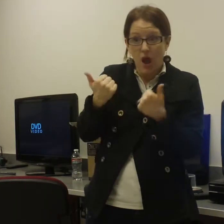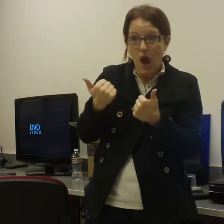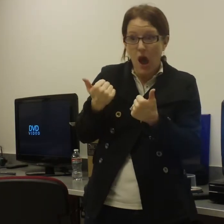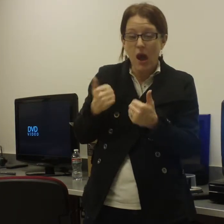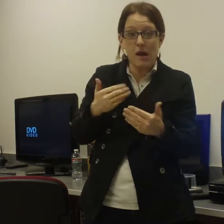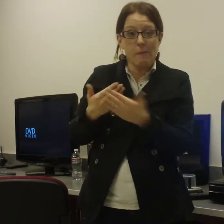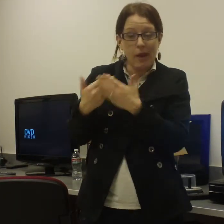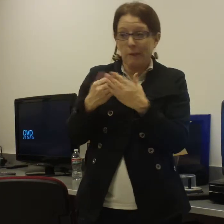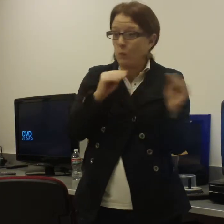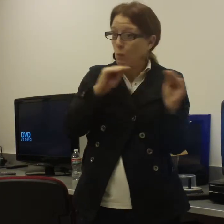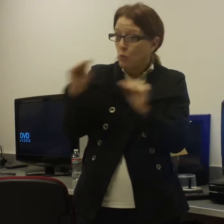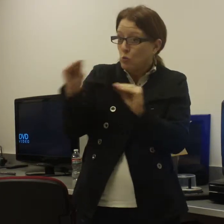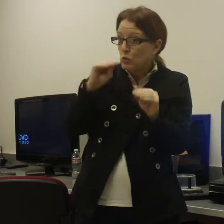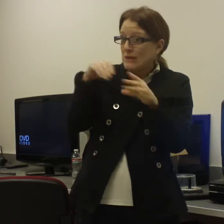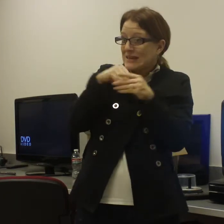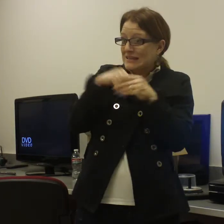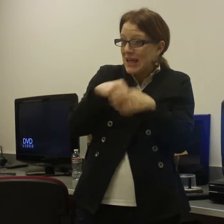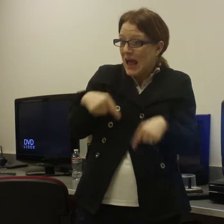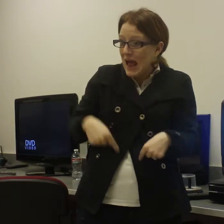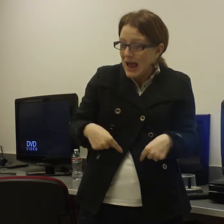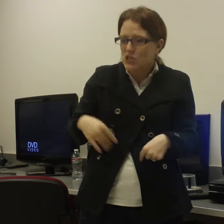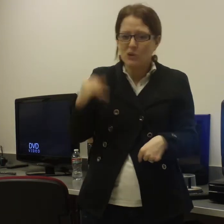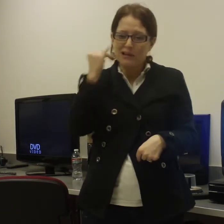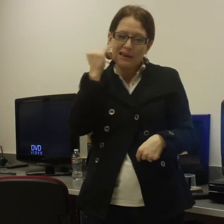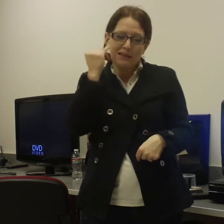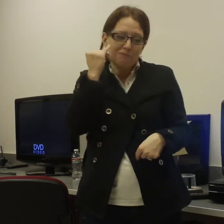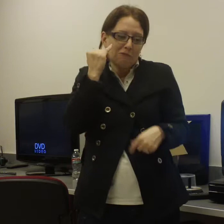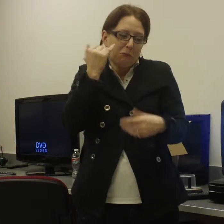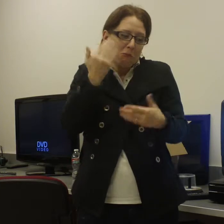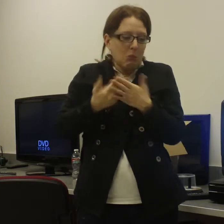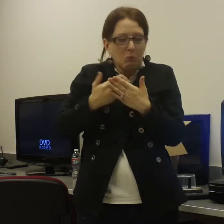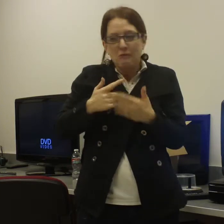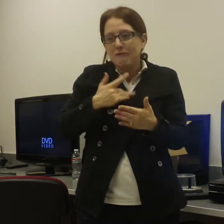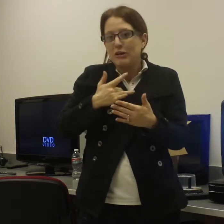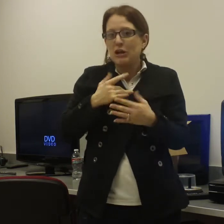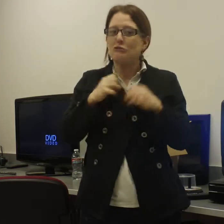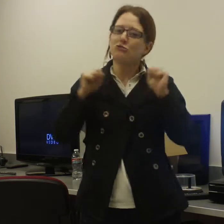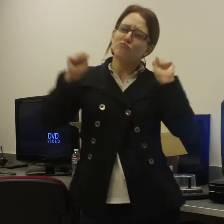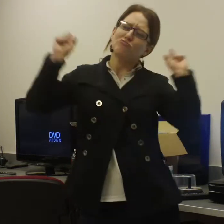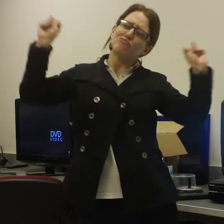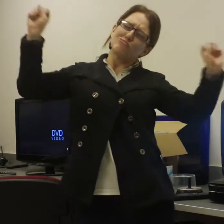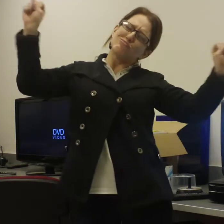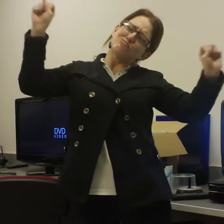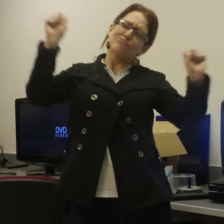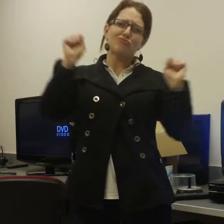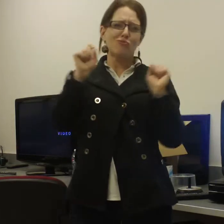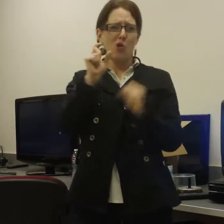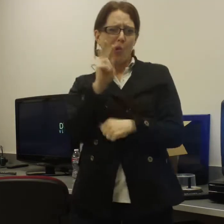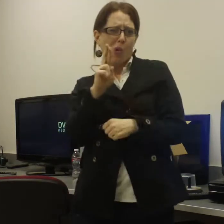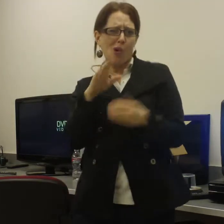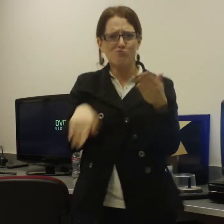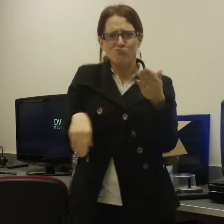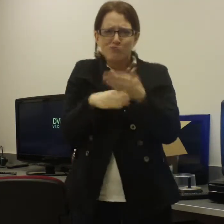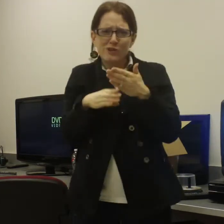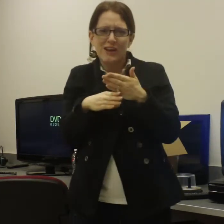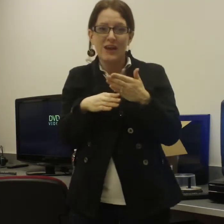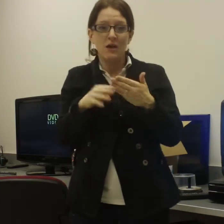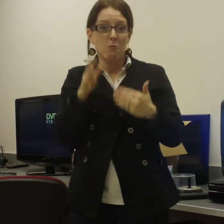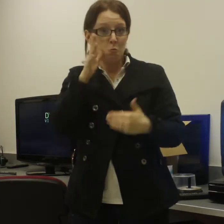And so, if the baby feels like stretching or moving its legs or kicking, the woman's going to feel it.